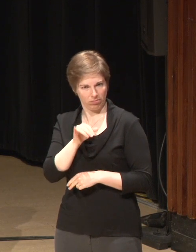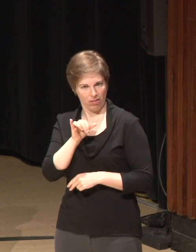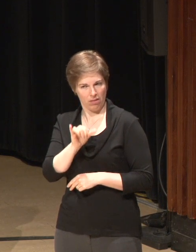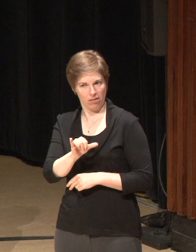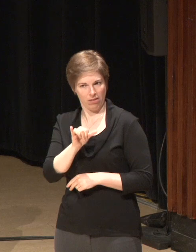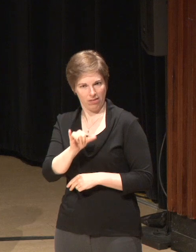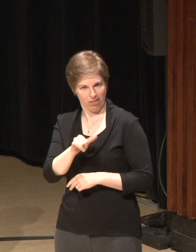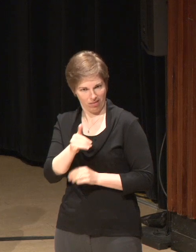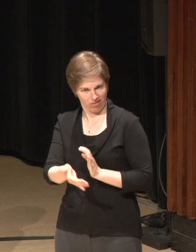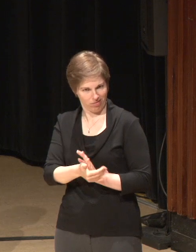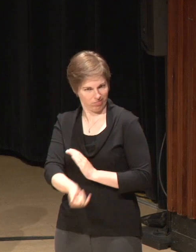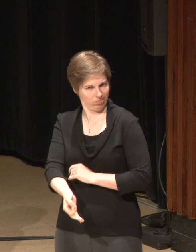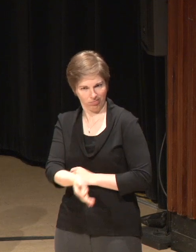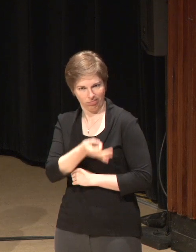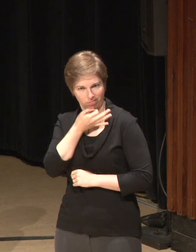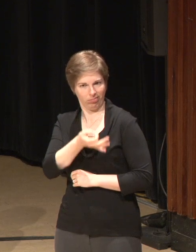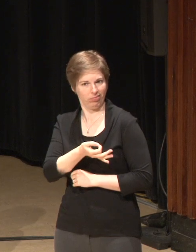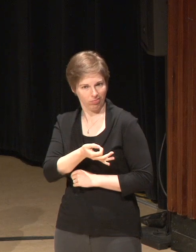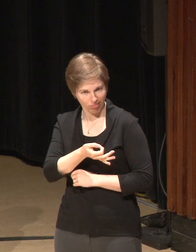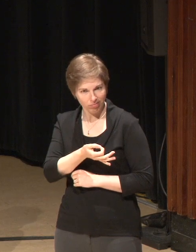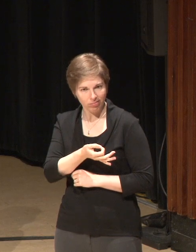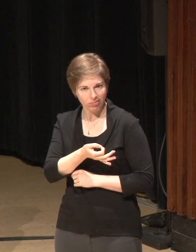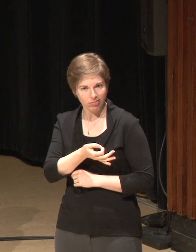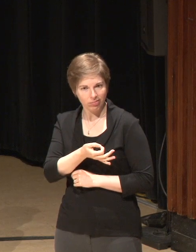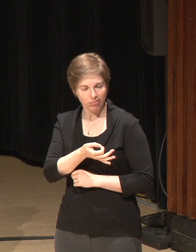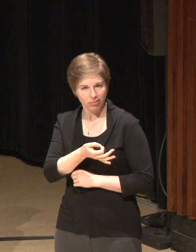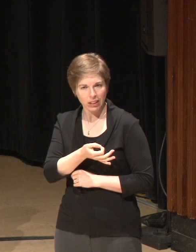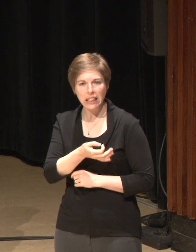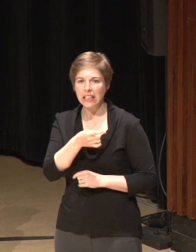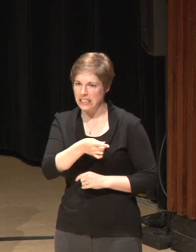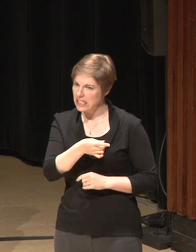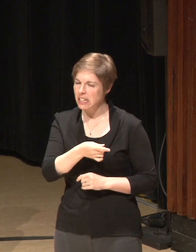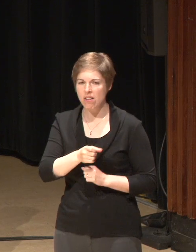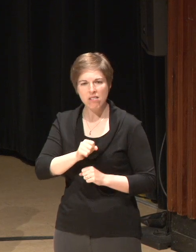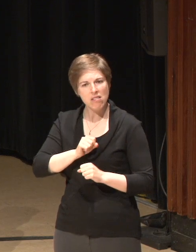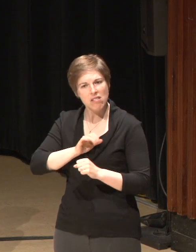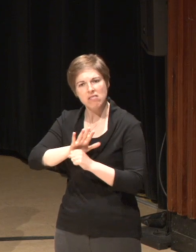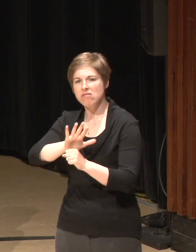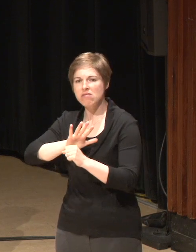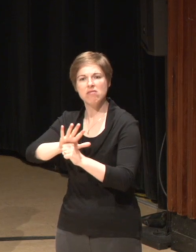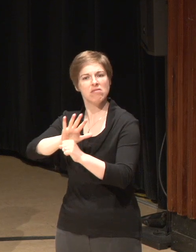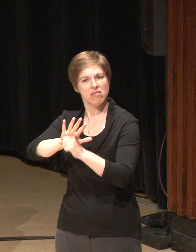critically important to have a really great community college in Nova Scotia.